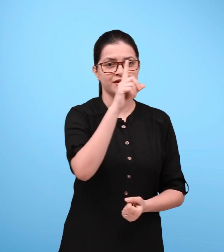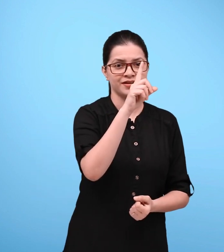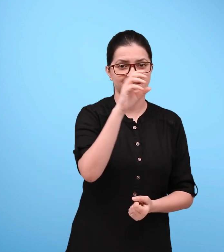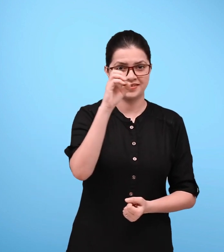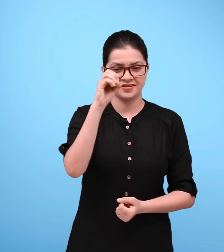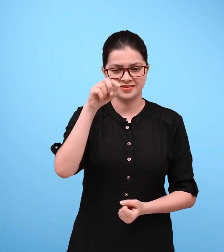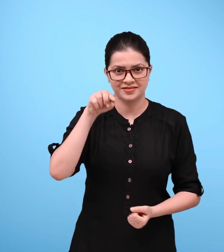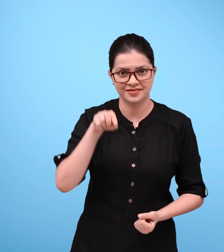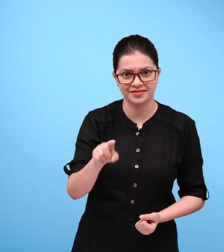10.7.